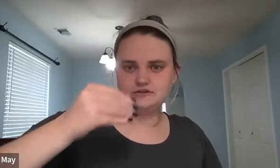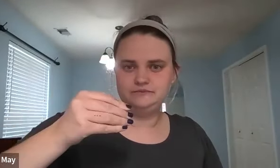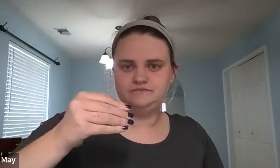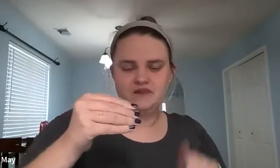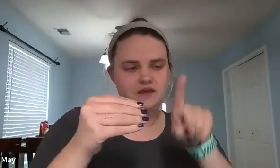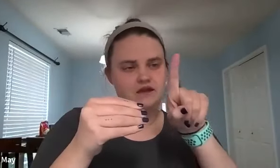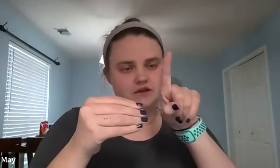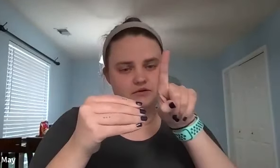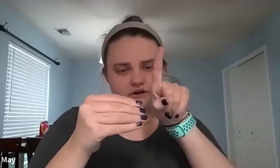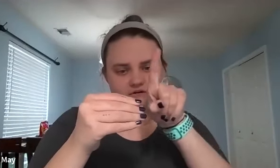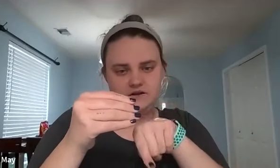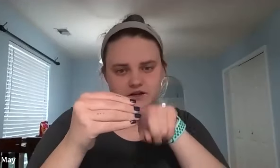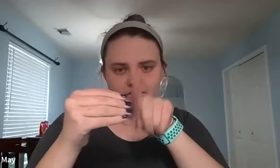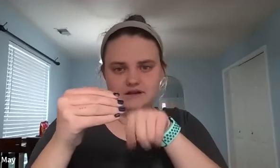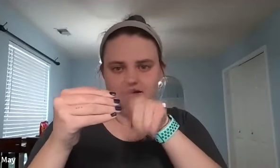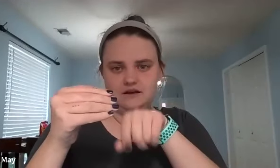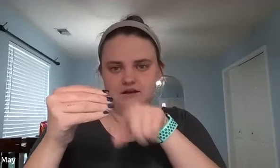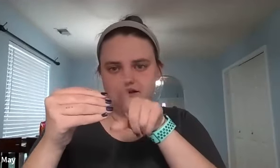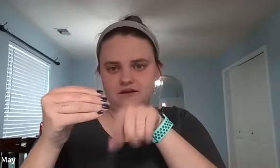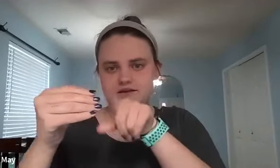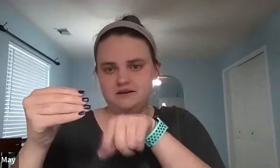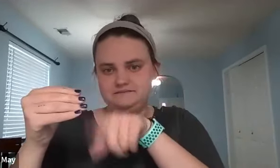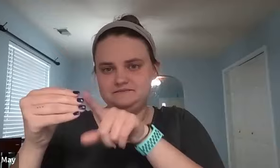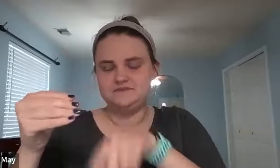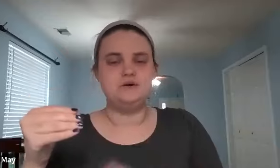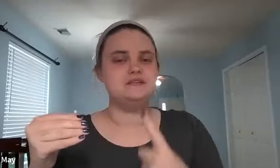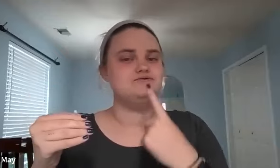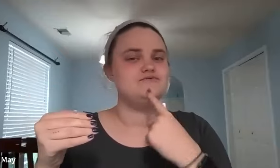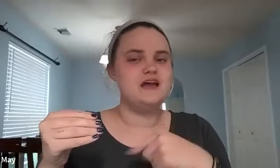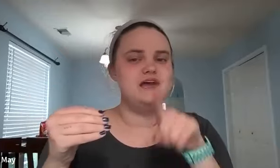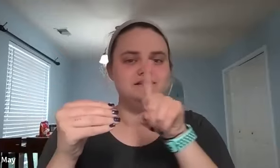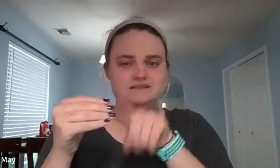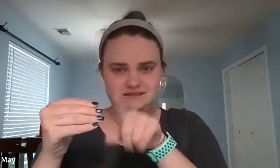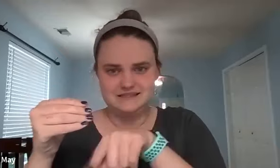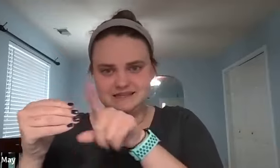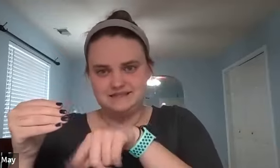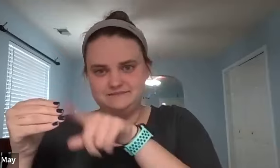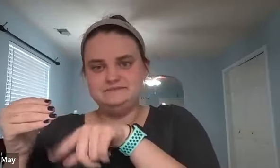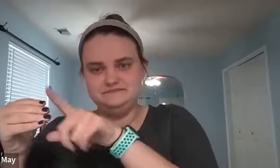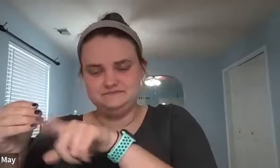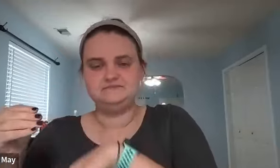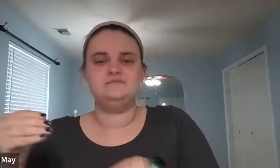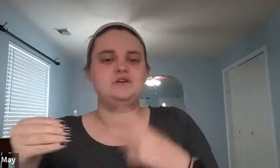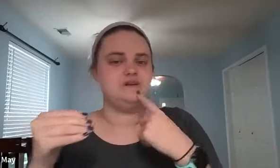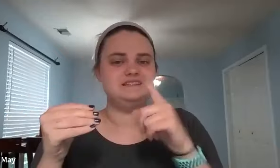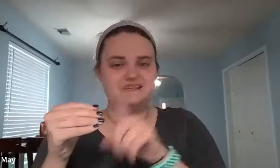circle. And your pointer finger and you cut, cut, cut, cut, cut. So it's red slice. Red